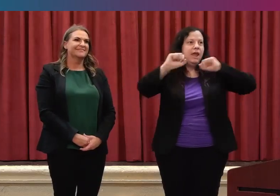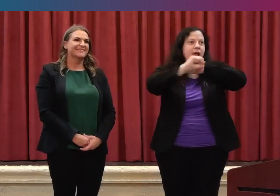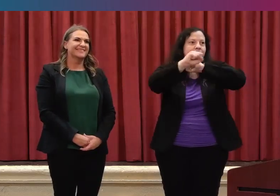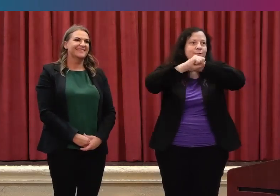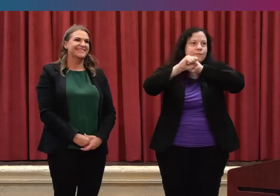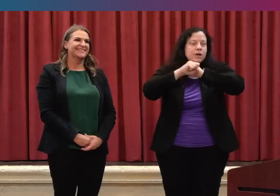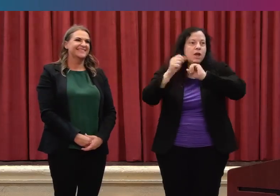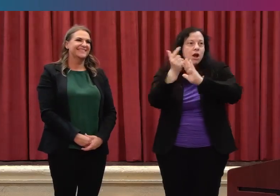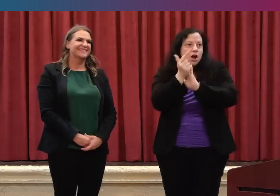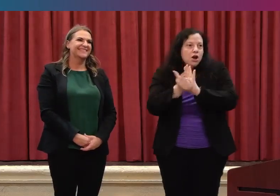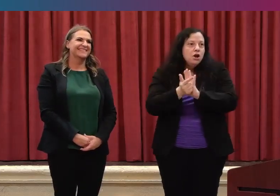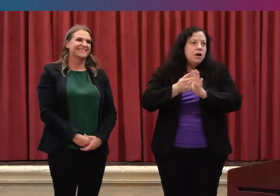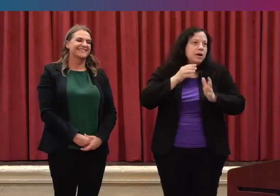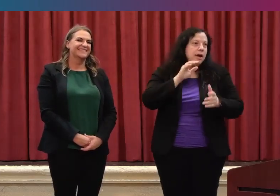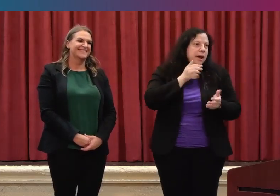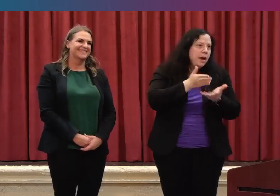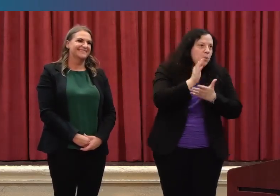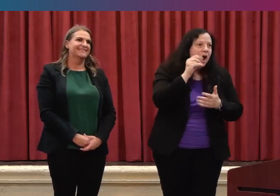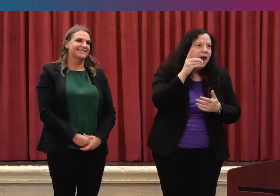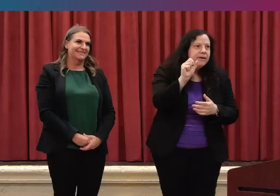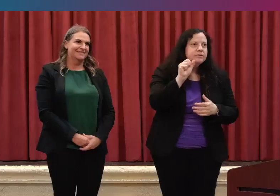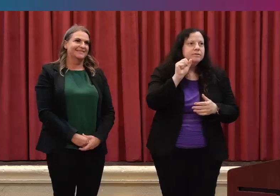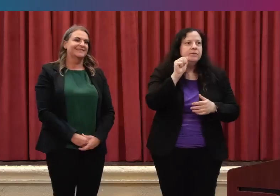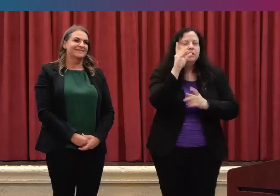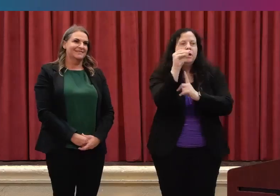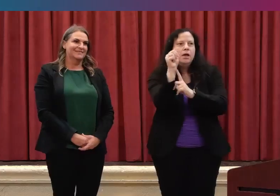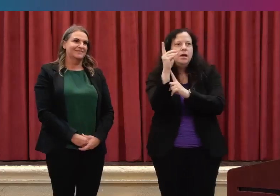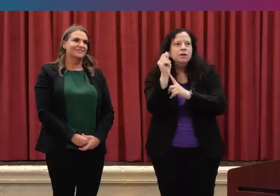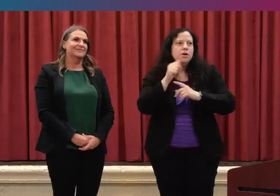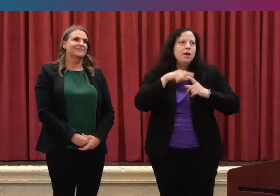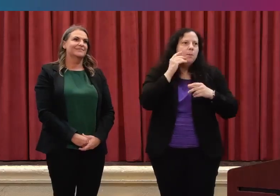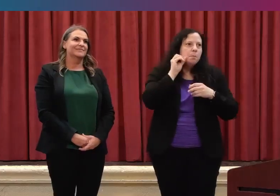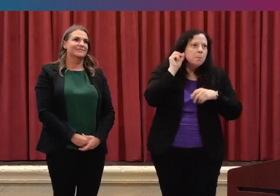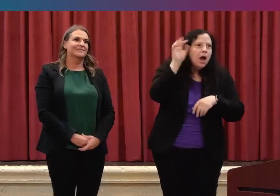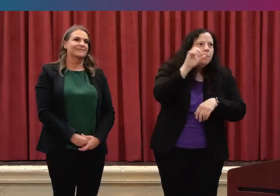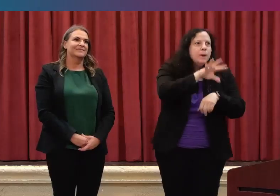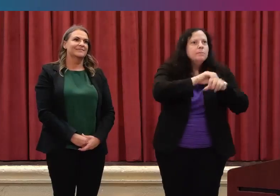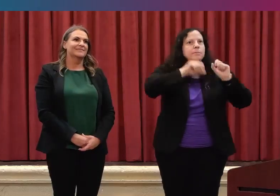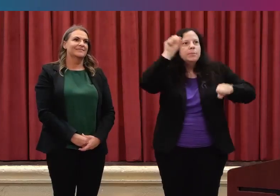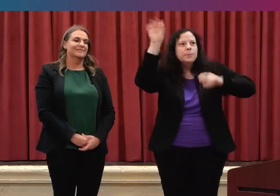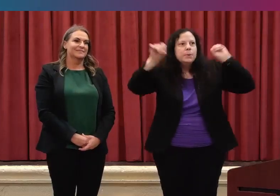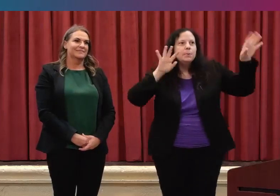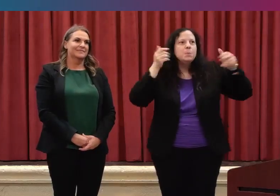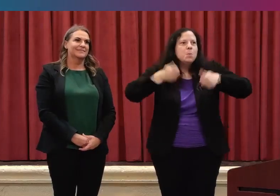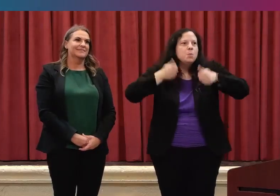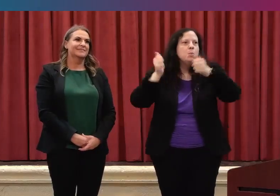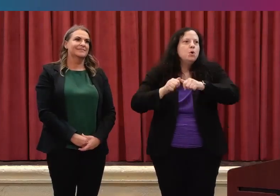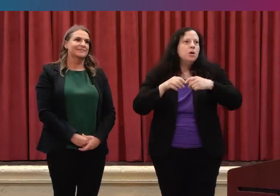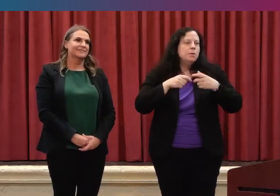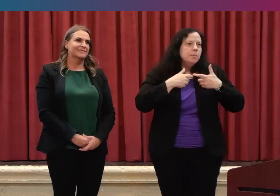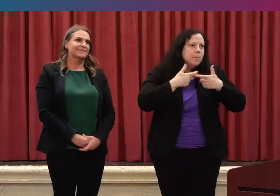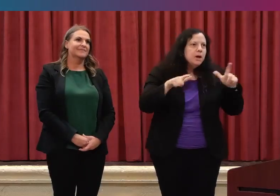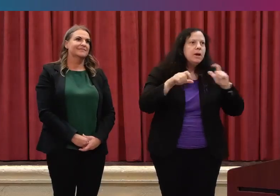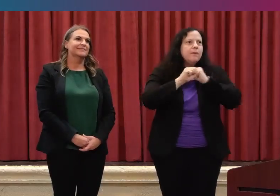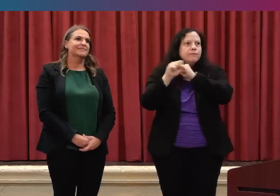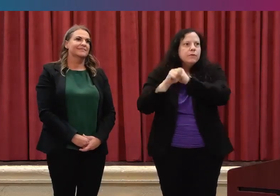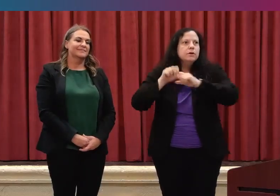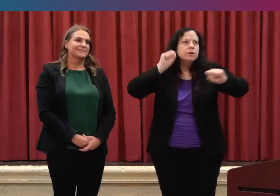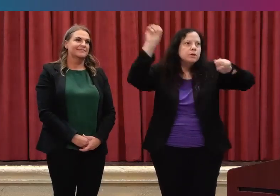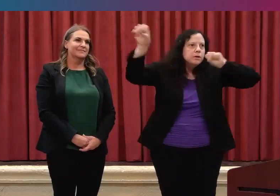bond advertisement, like, you know, flyers out on the road, the side of the road where you see bails bond, you know, if your office, big businesses, send it